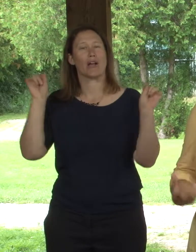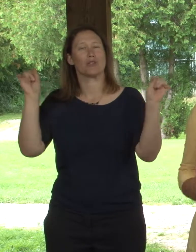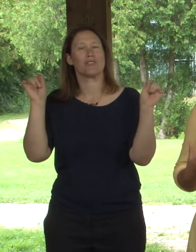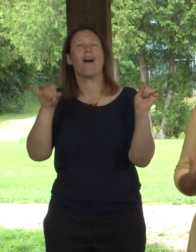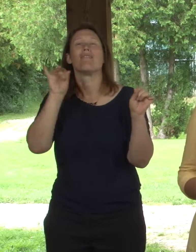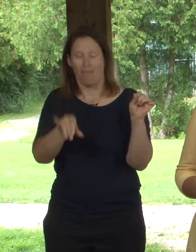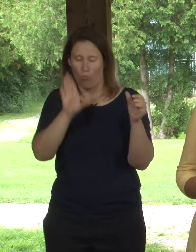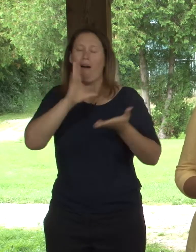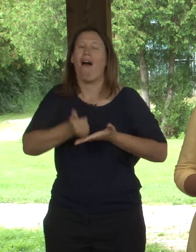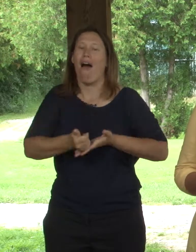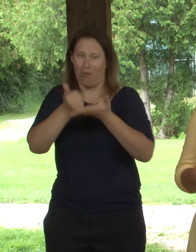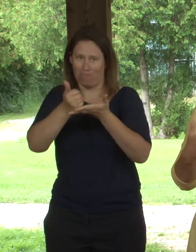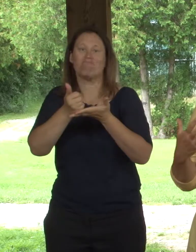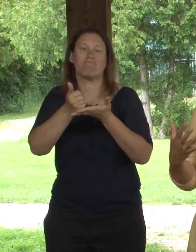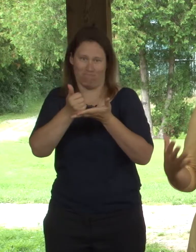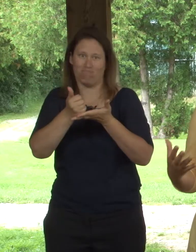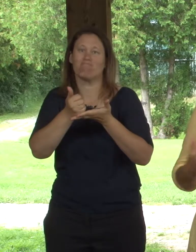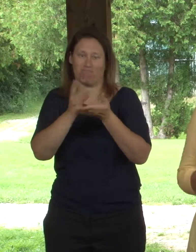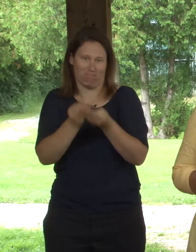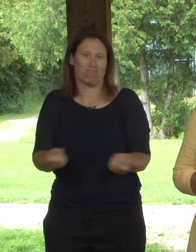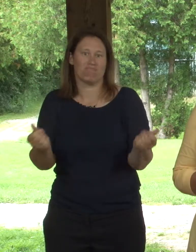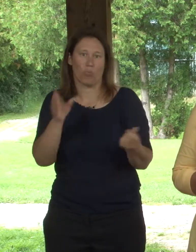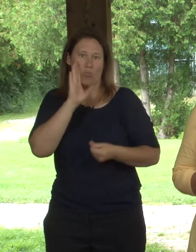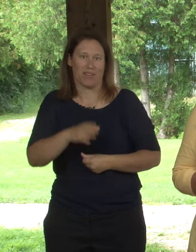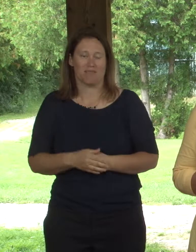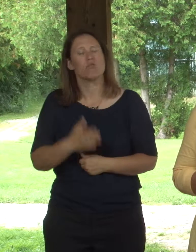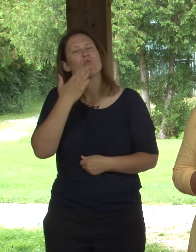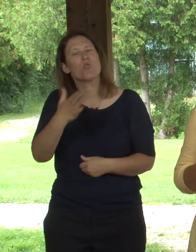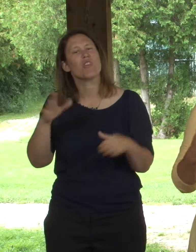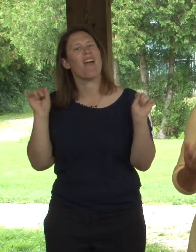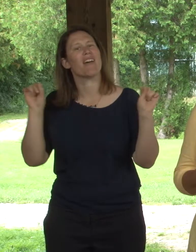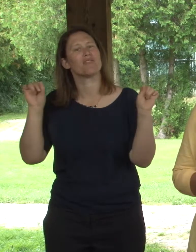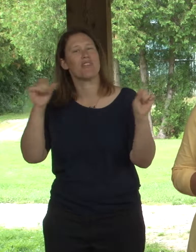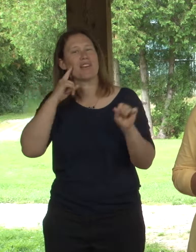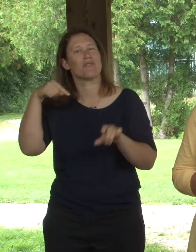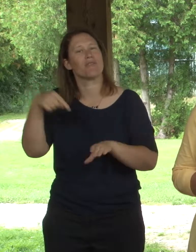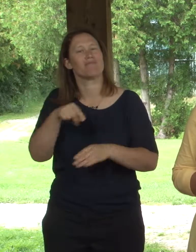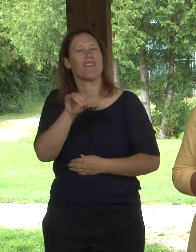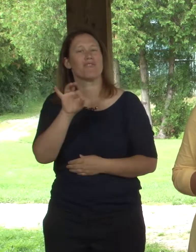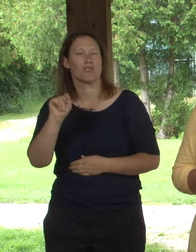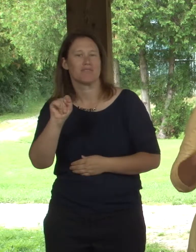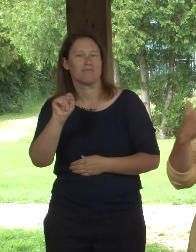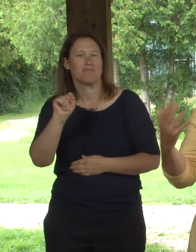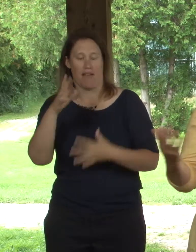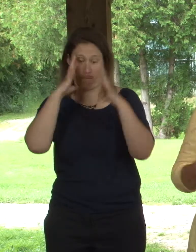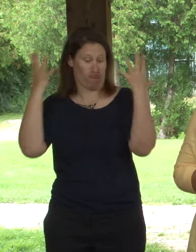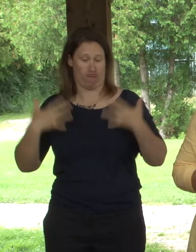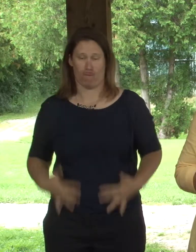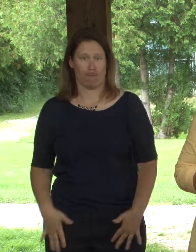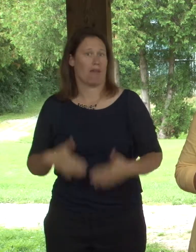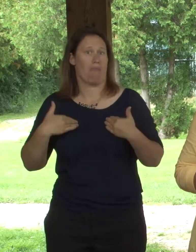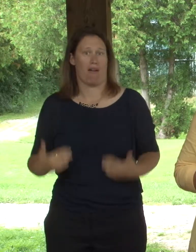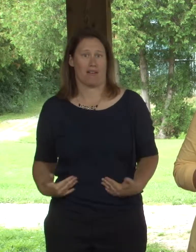our bones and our joints. And it's a very good way to exercise and maintain good health for the body. But we're walking